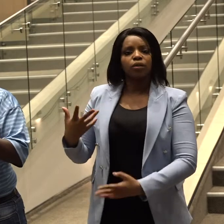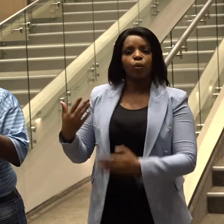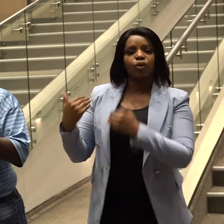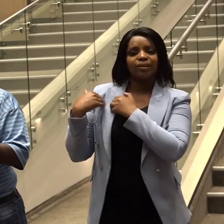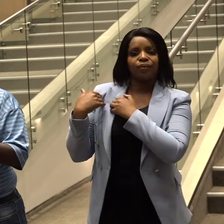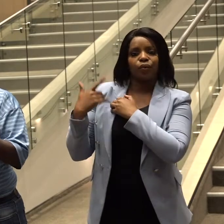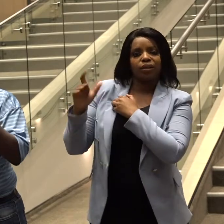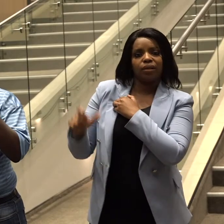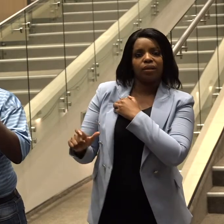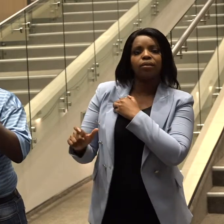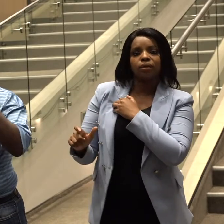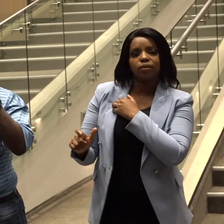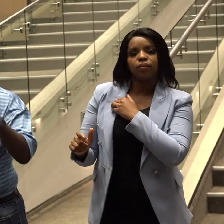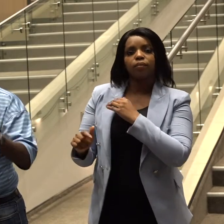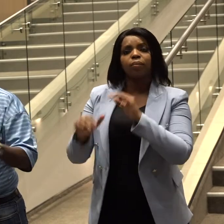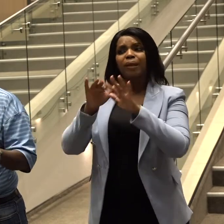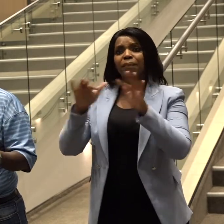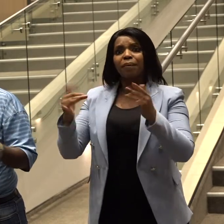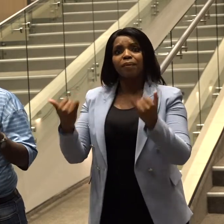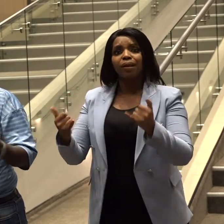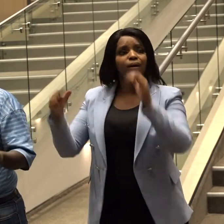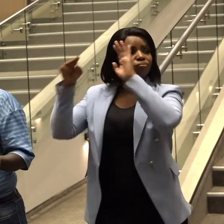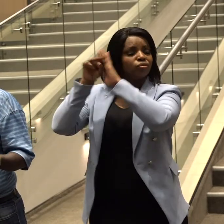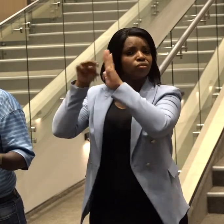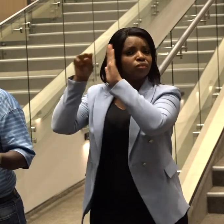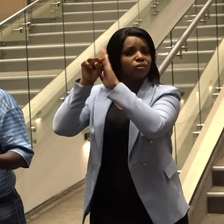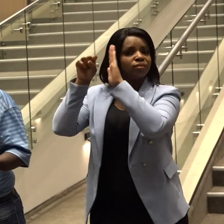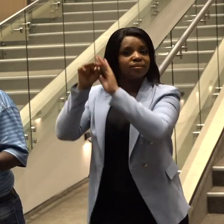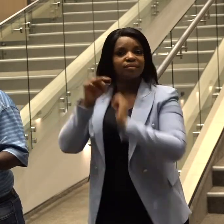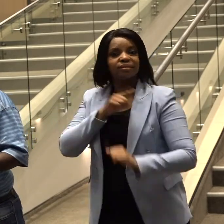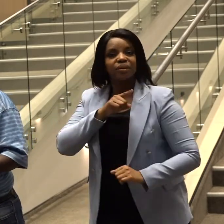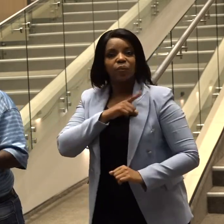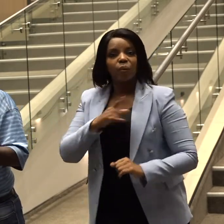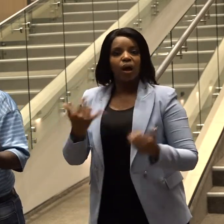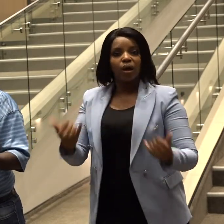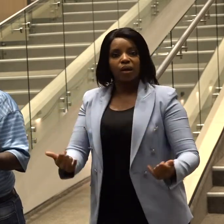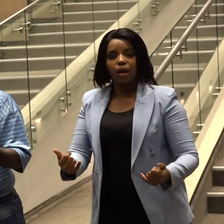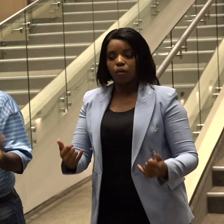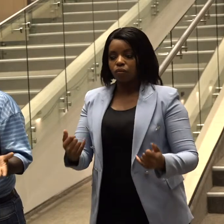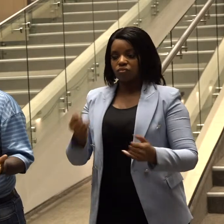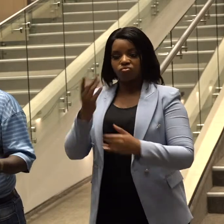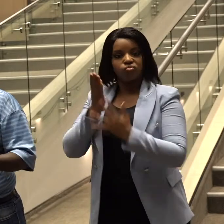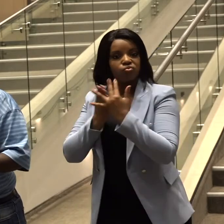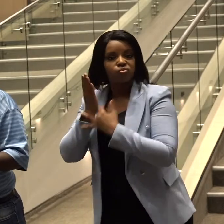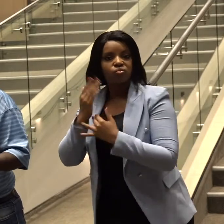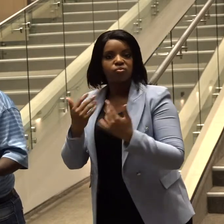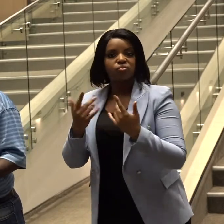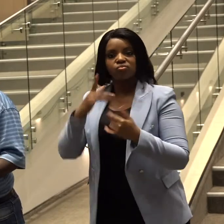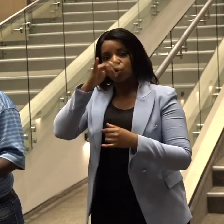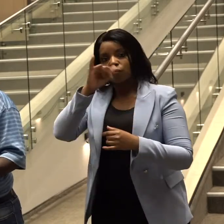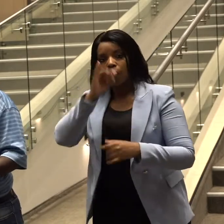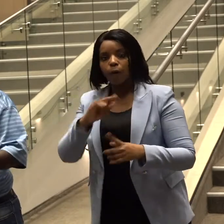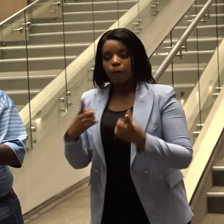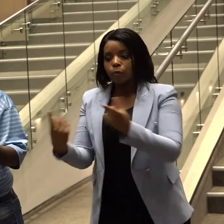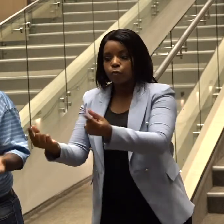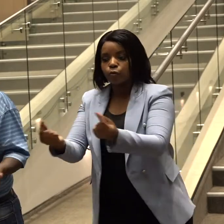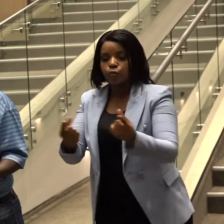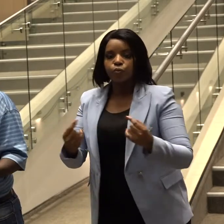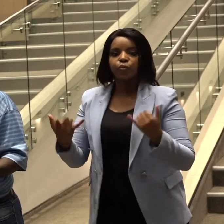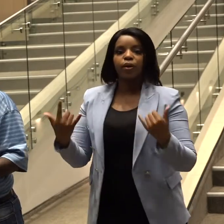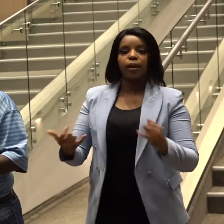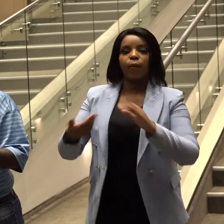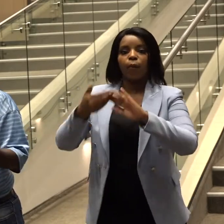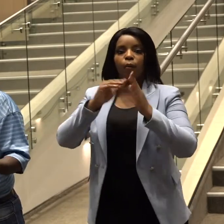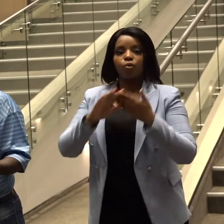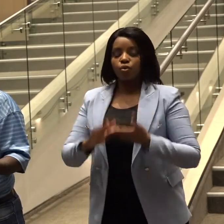of people start having negative minds of opening for criminals to come and do crime so which it steps the whole